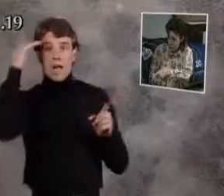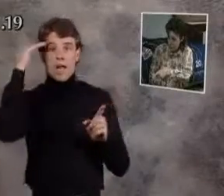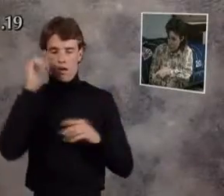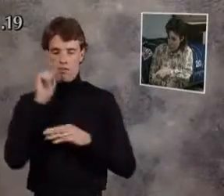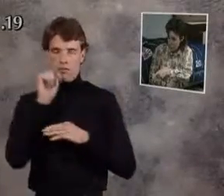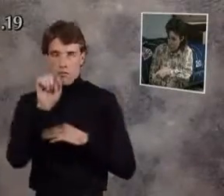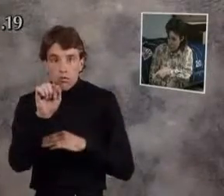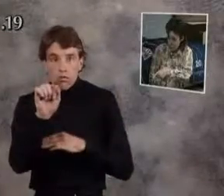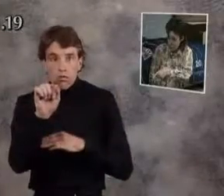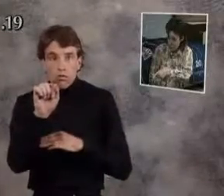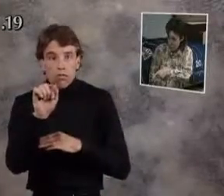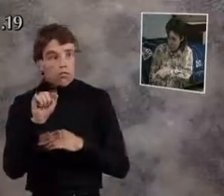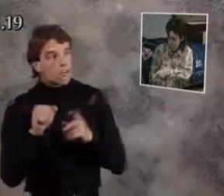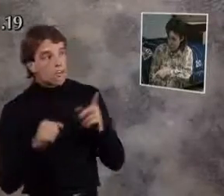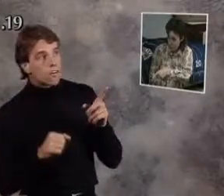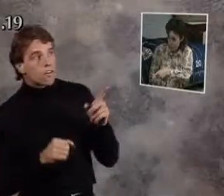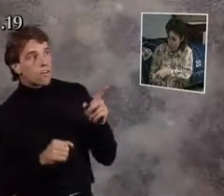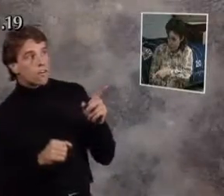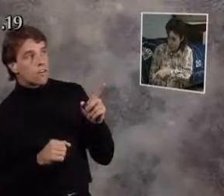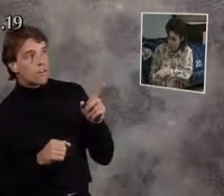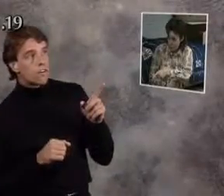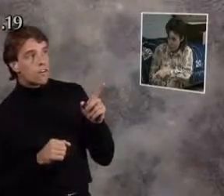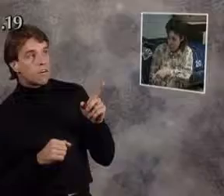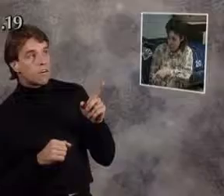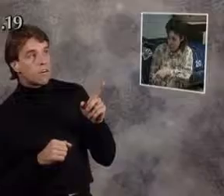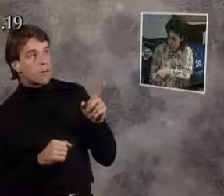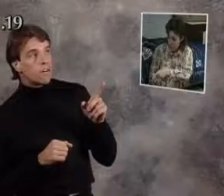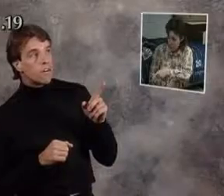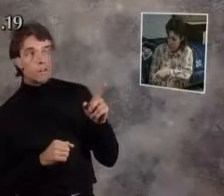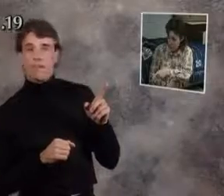and the head is slightly forward.